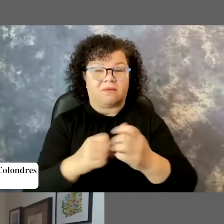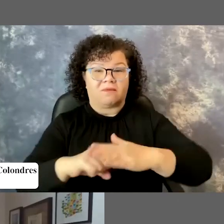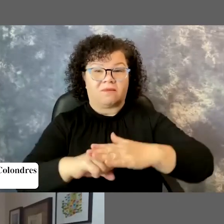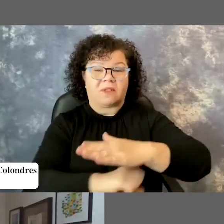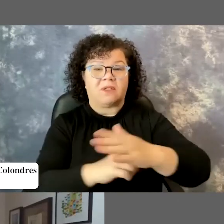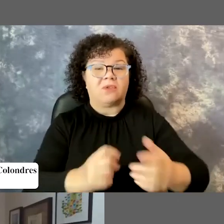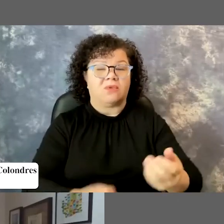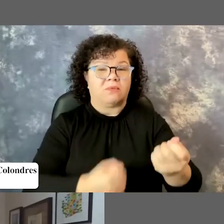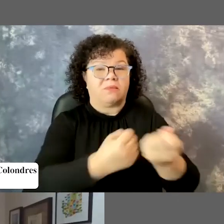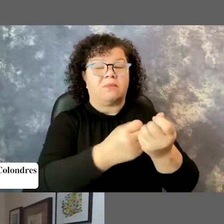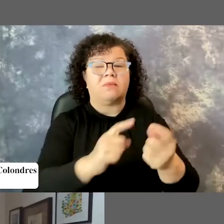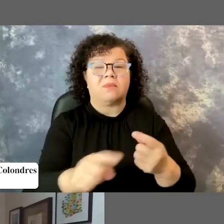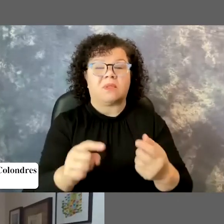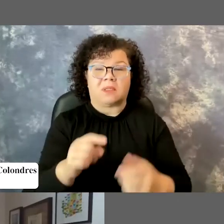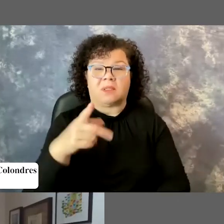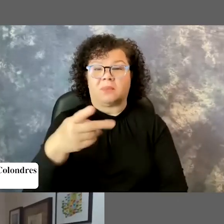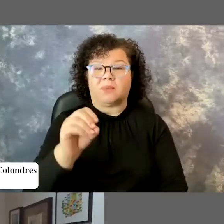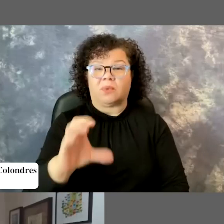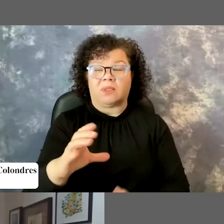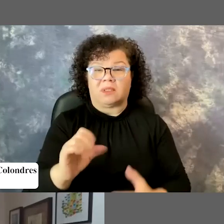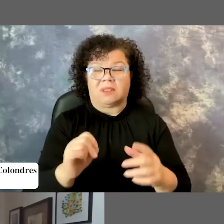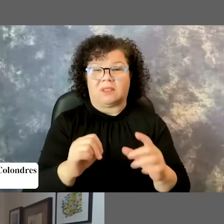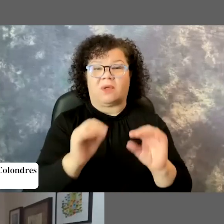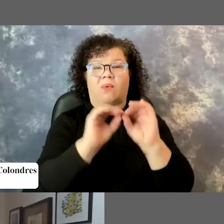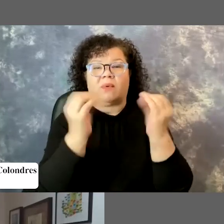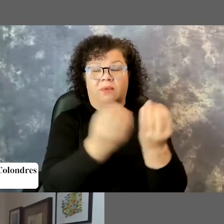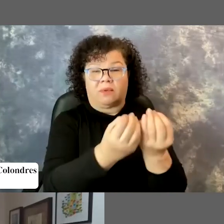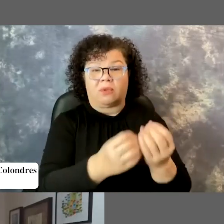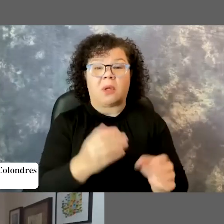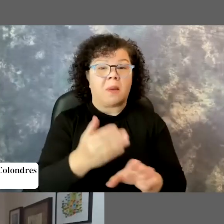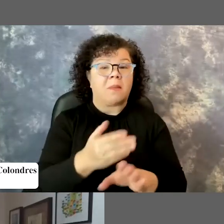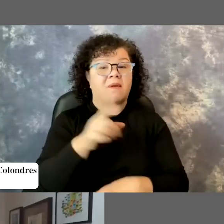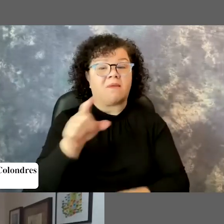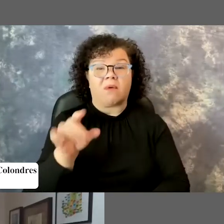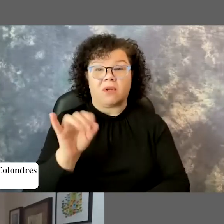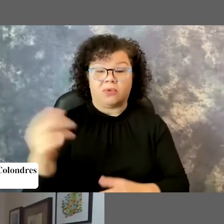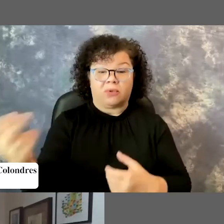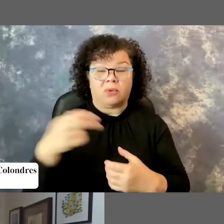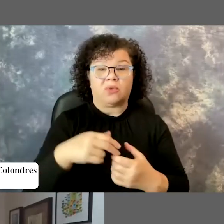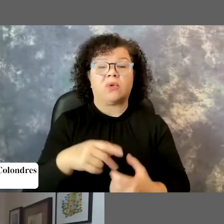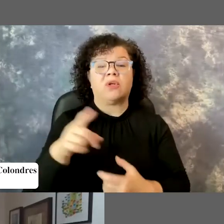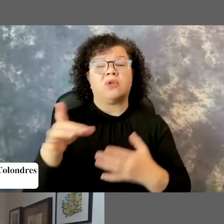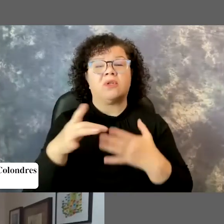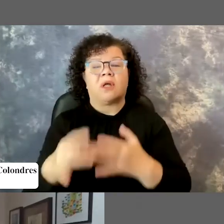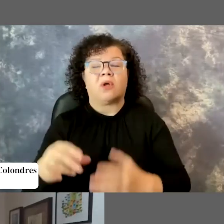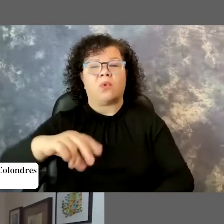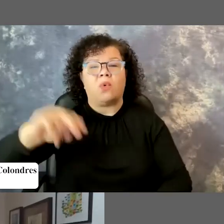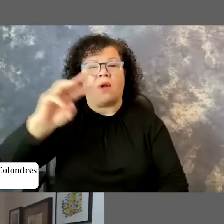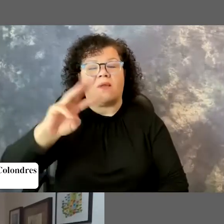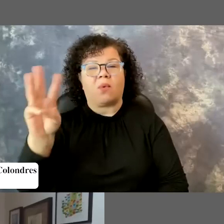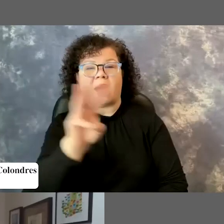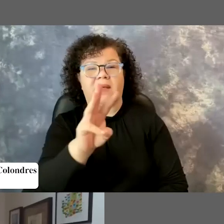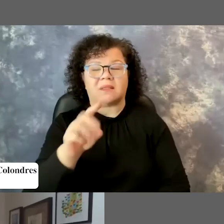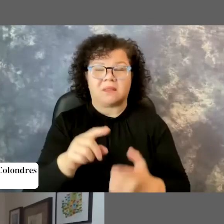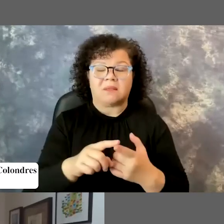organizations. Before Inatai Foundation, Nicole led Northwest Health Foundation, where she was a champion